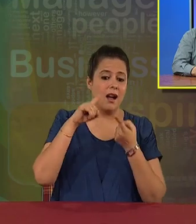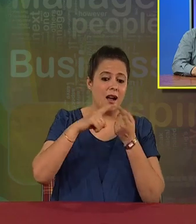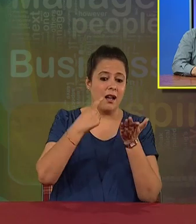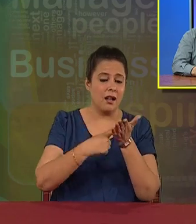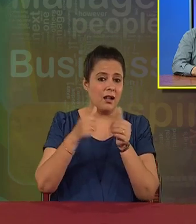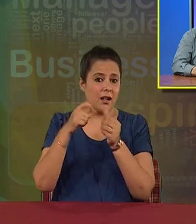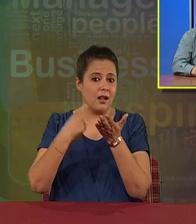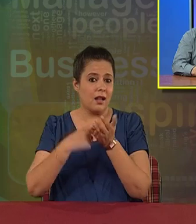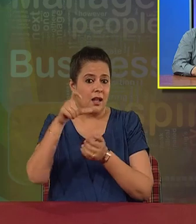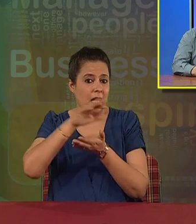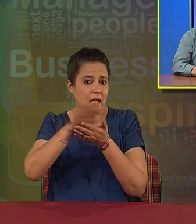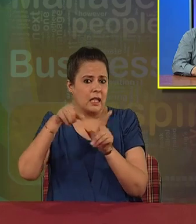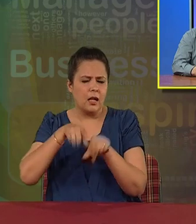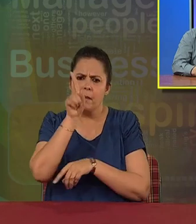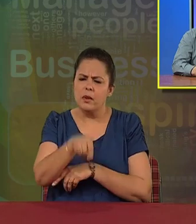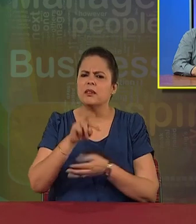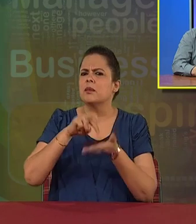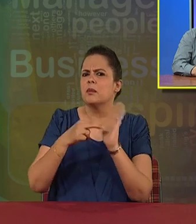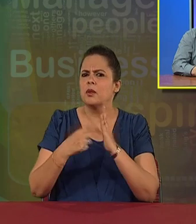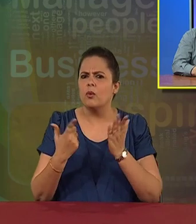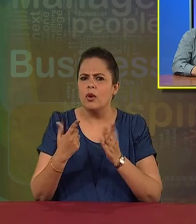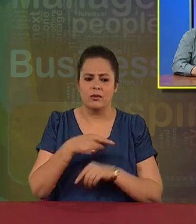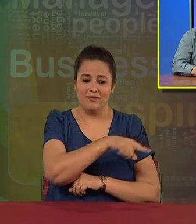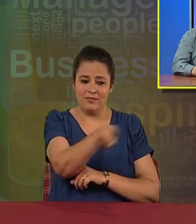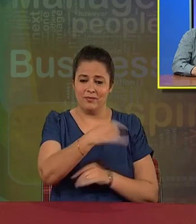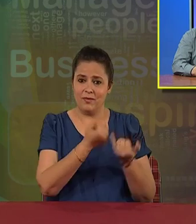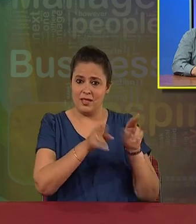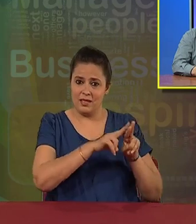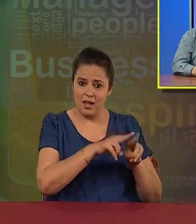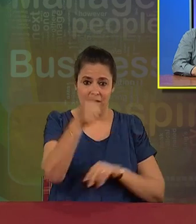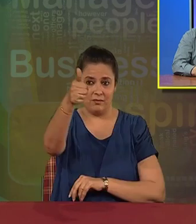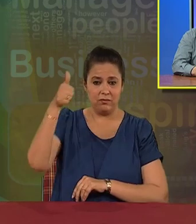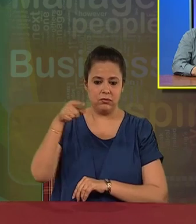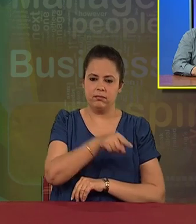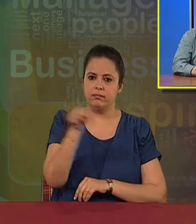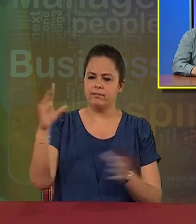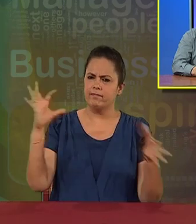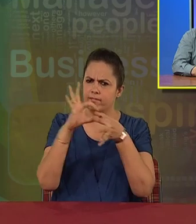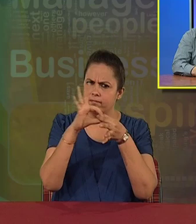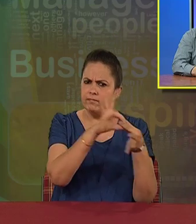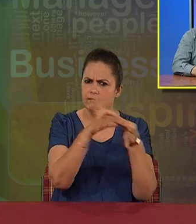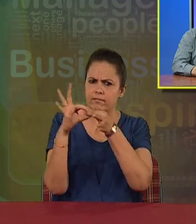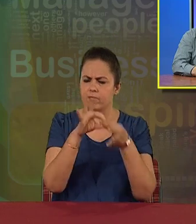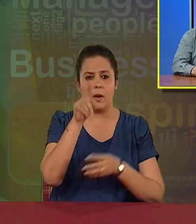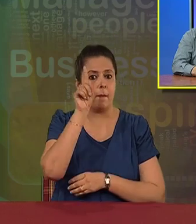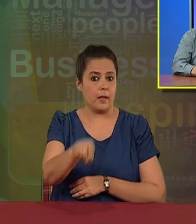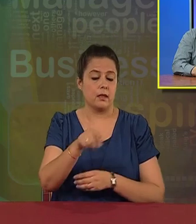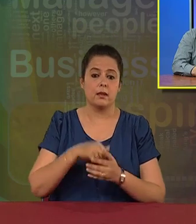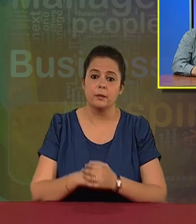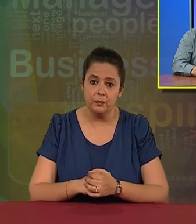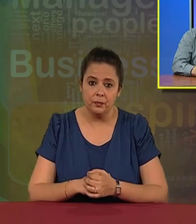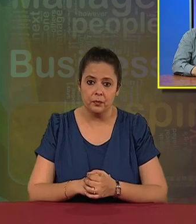should be the establishment of relationship between the employee and the employer. That is known as superior-subordinate